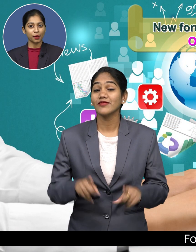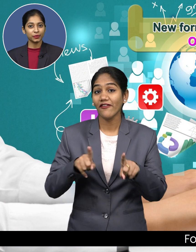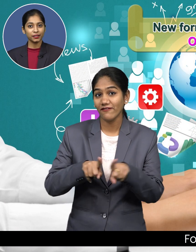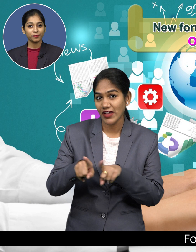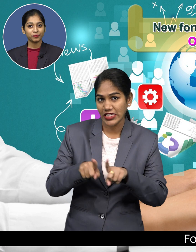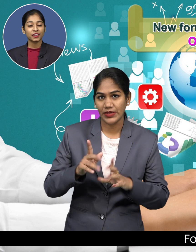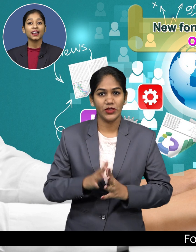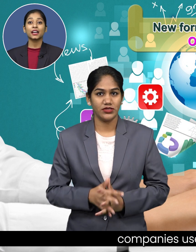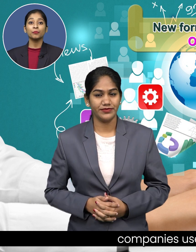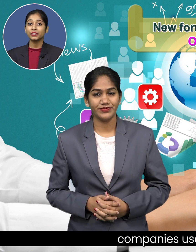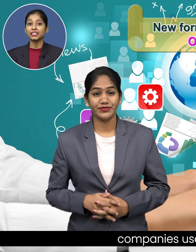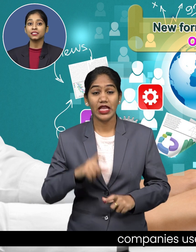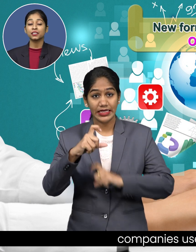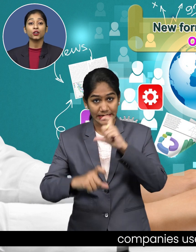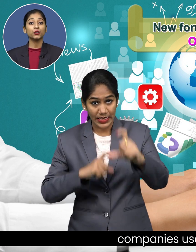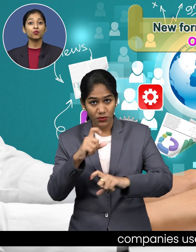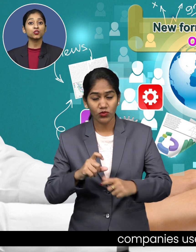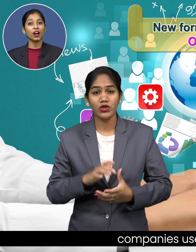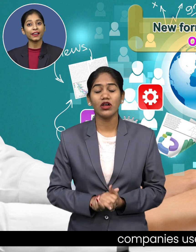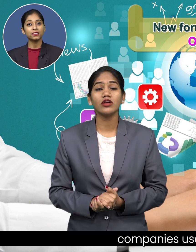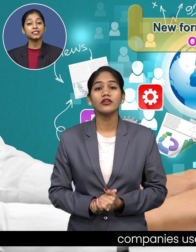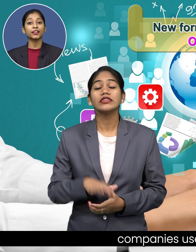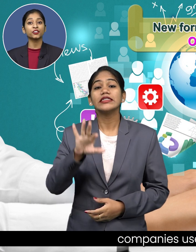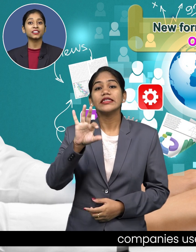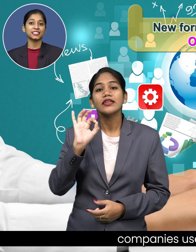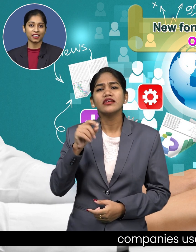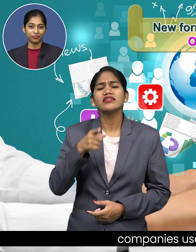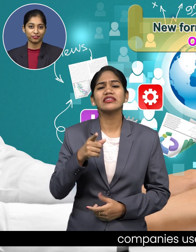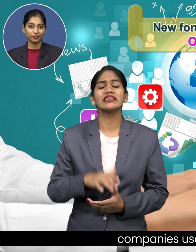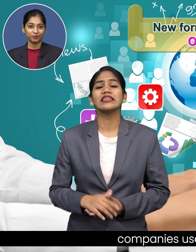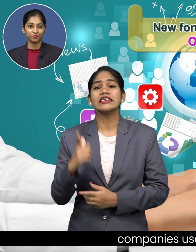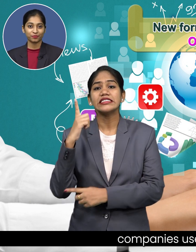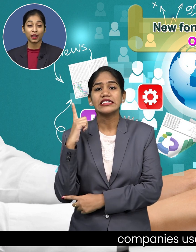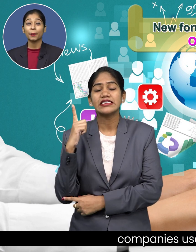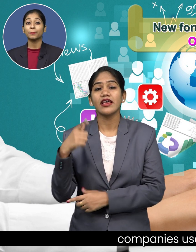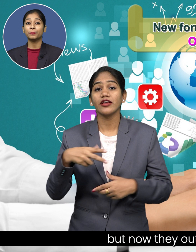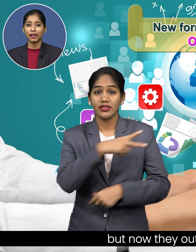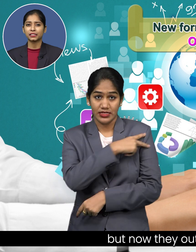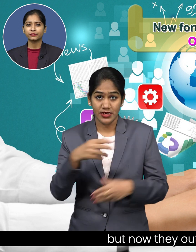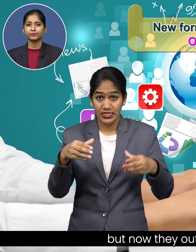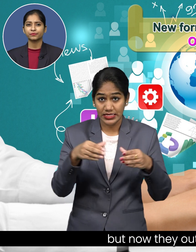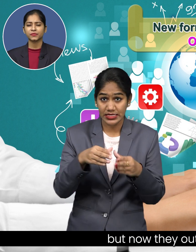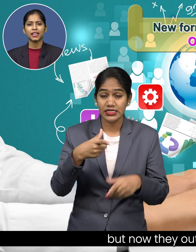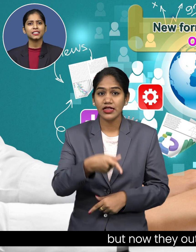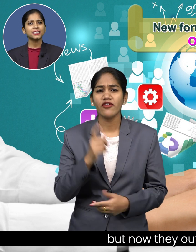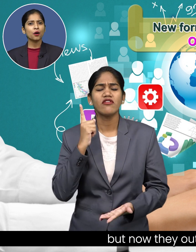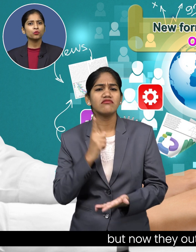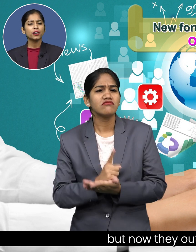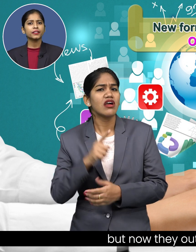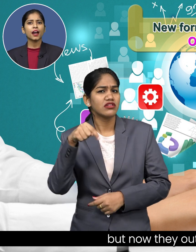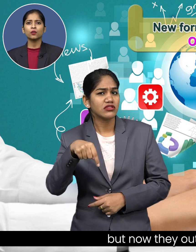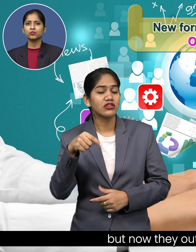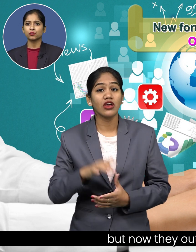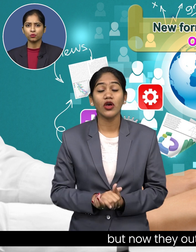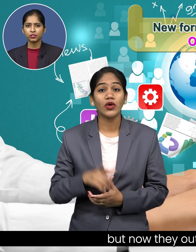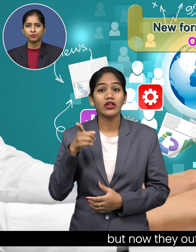For example, companies used to hire security staff, but now